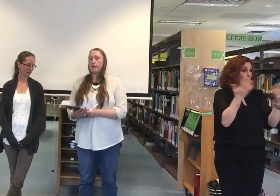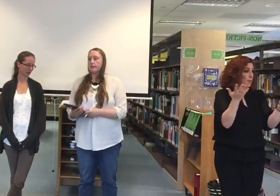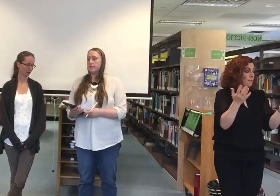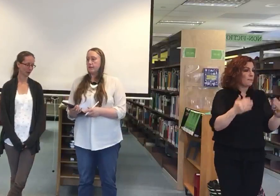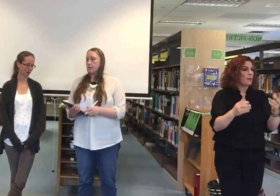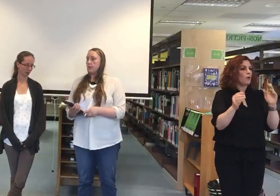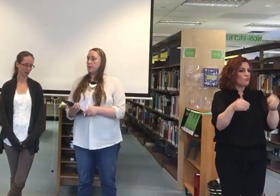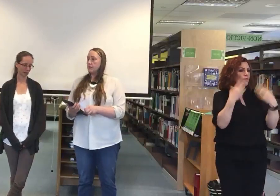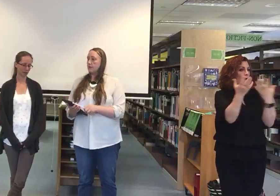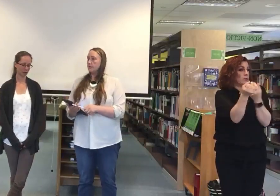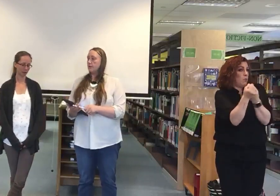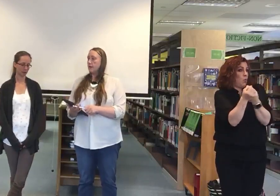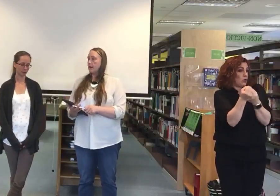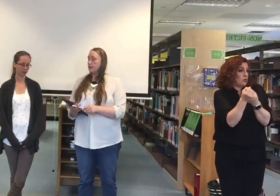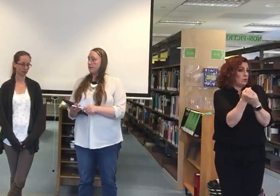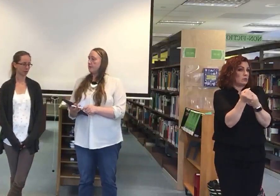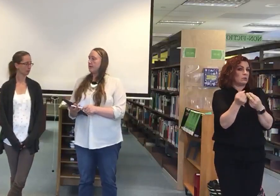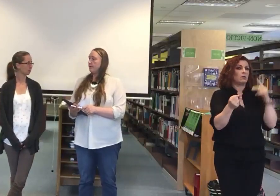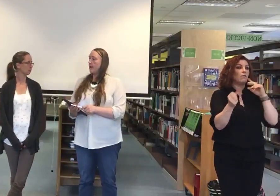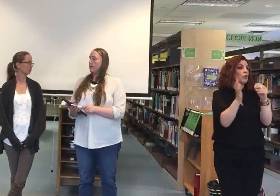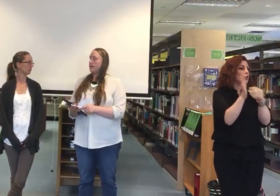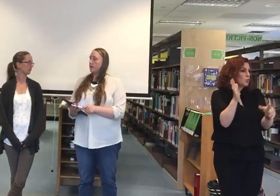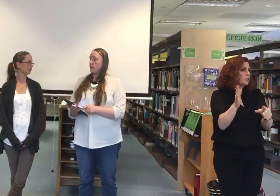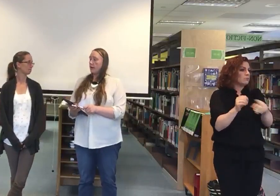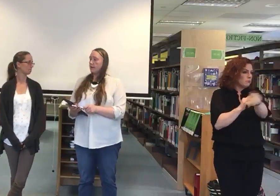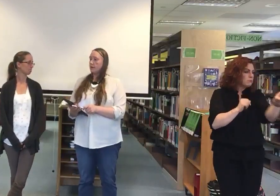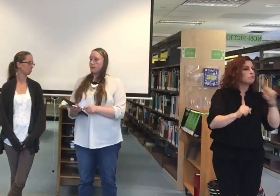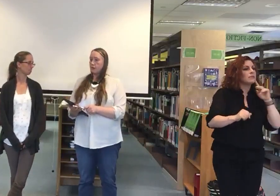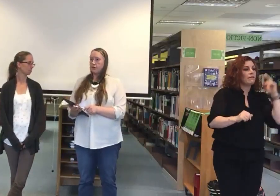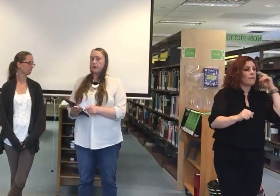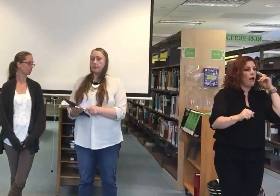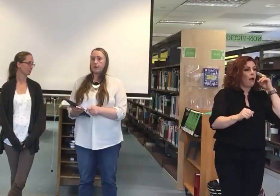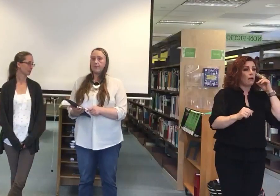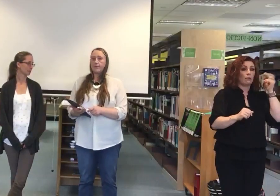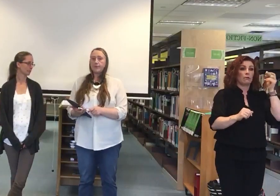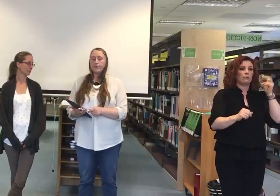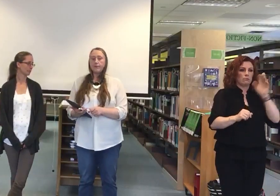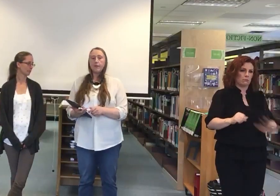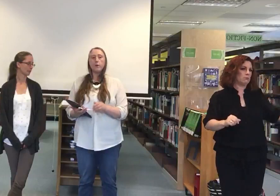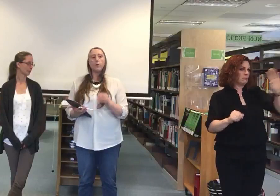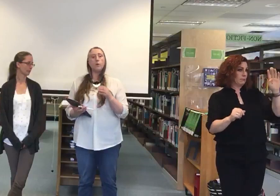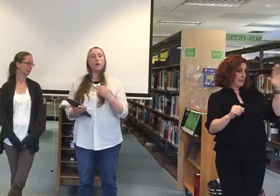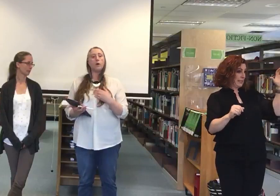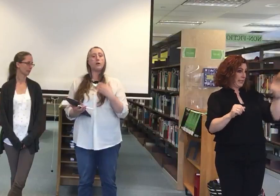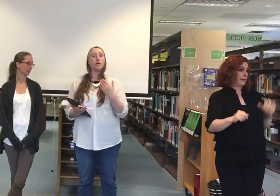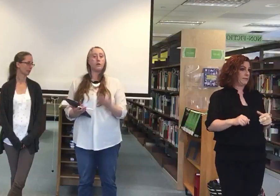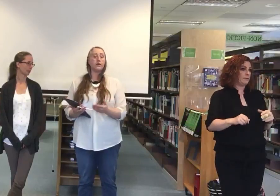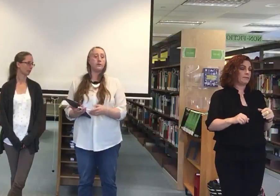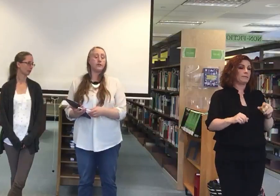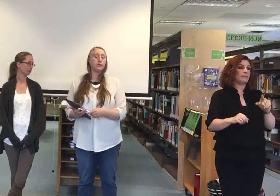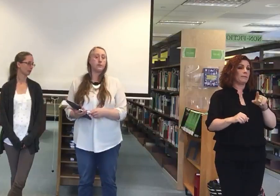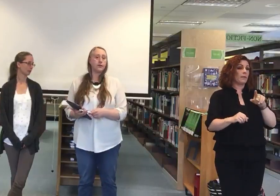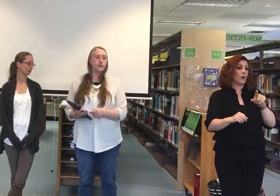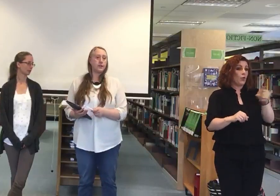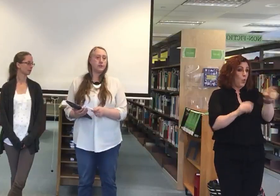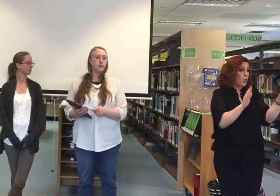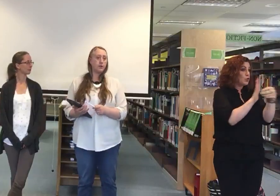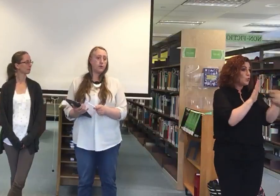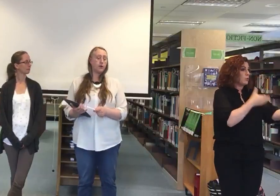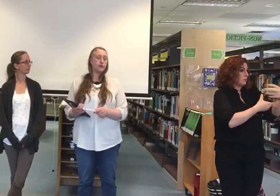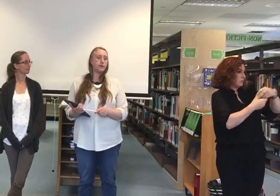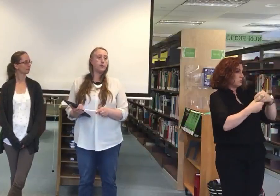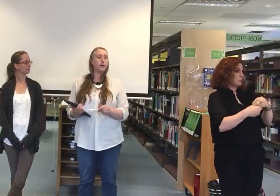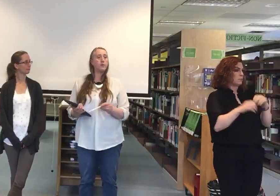we provide support to students with deafblindness across British Columbia who are currently registered with